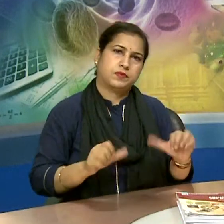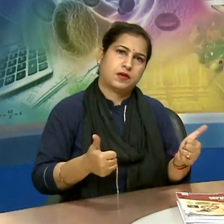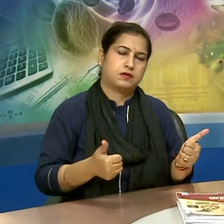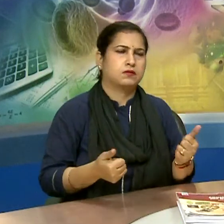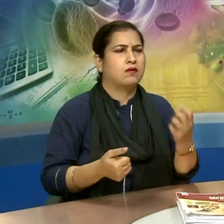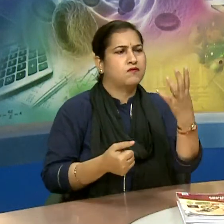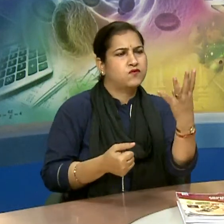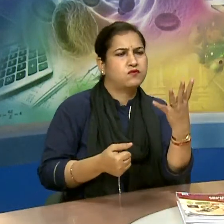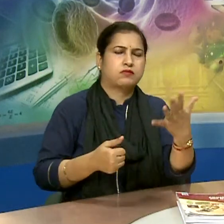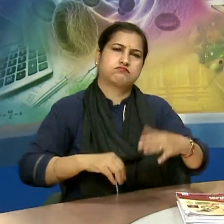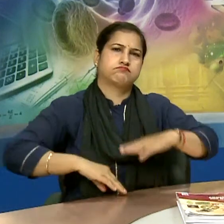persons.